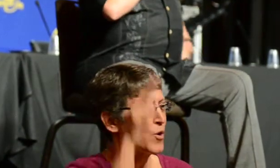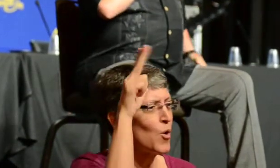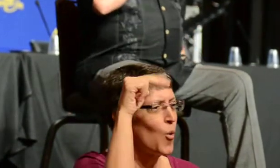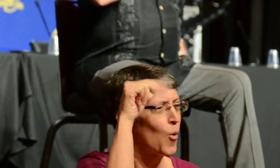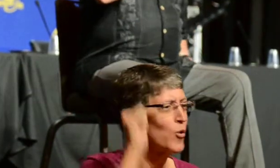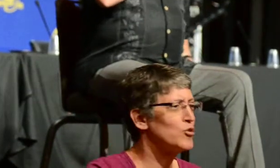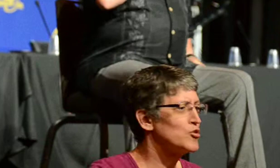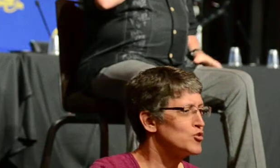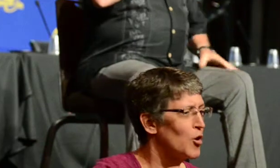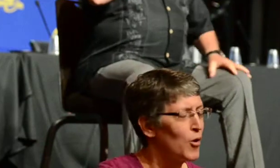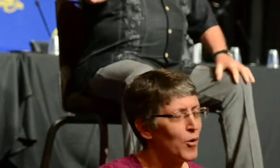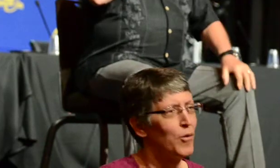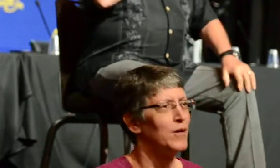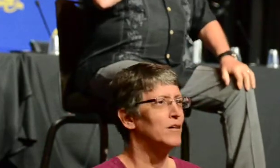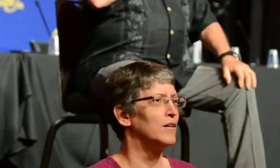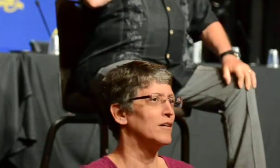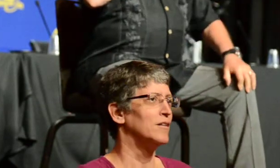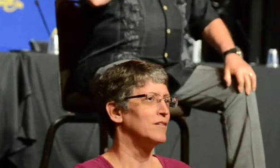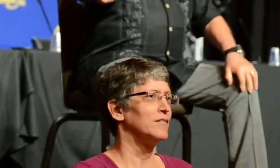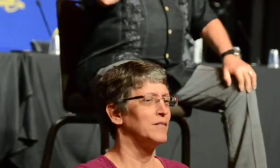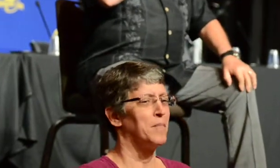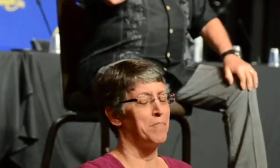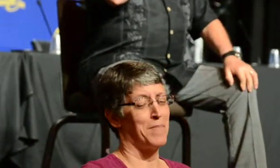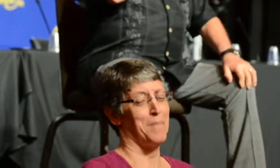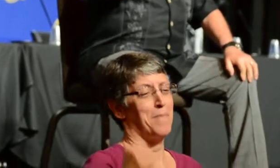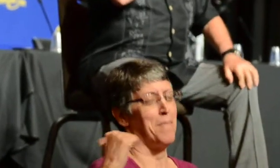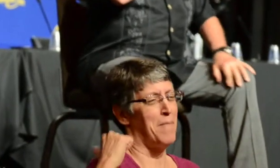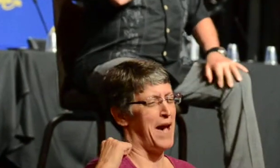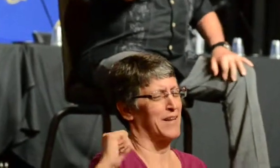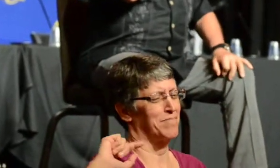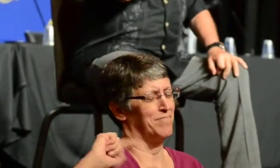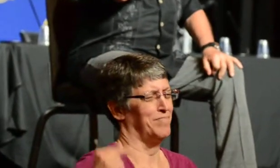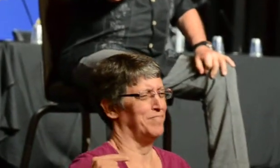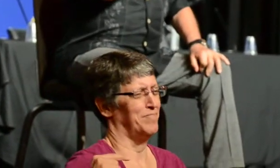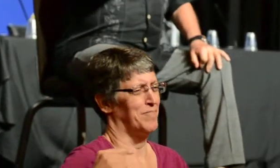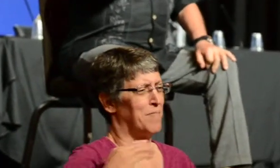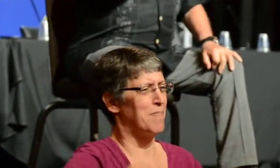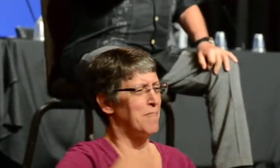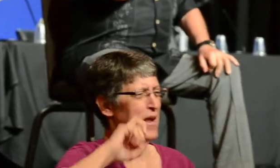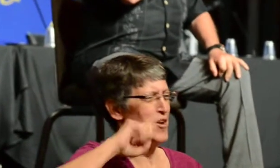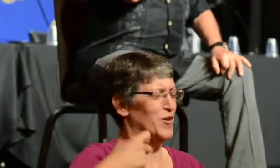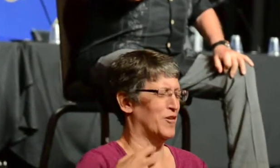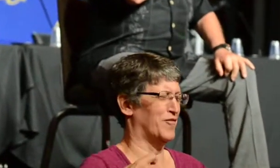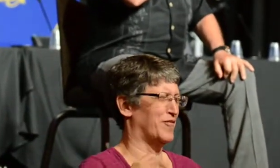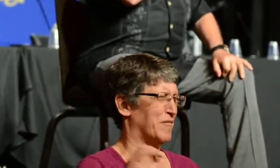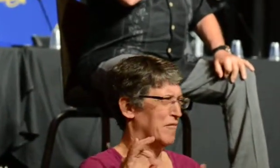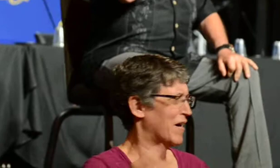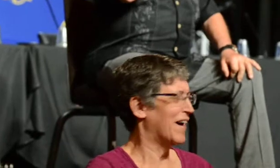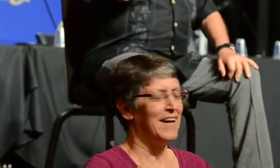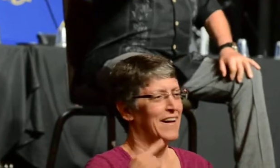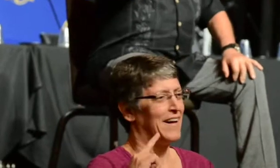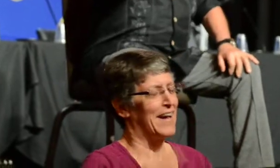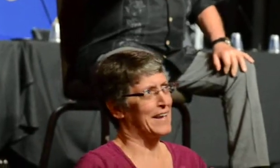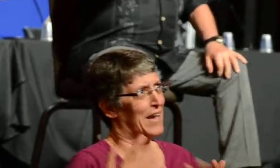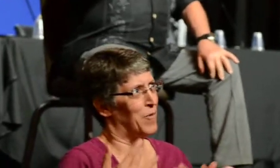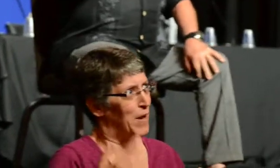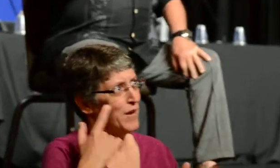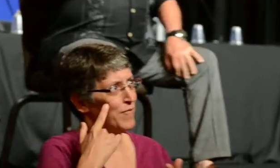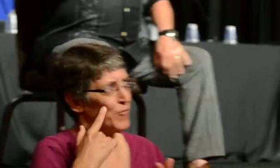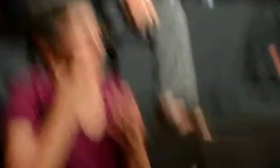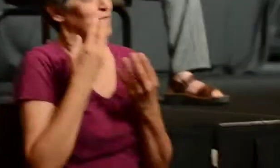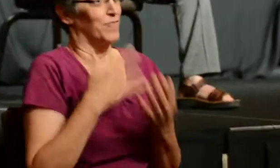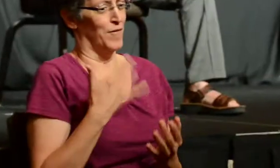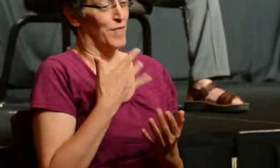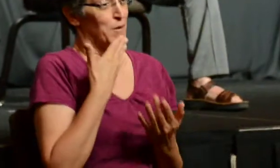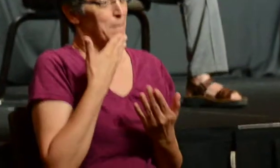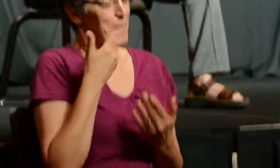I'm strapped up and my back got a pinched nerve and can't wait for it to go away. But it's, I